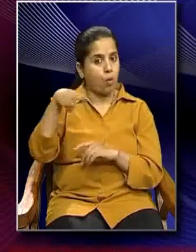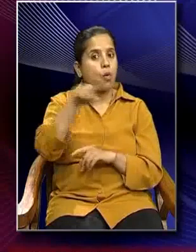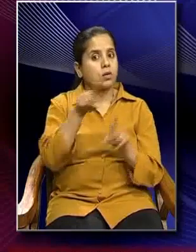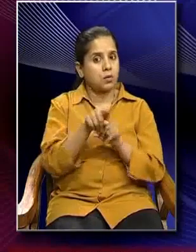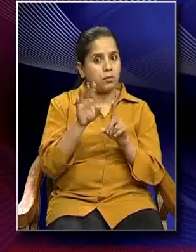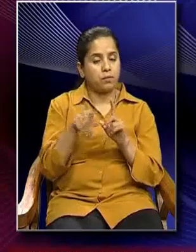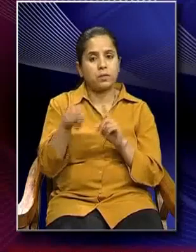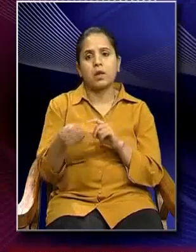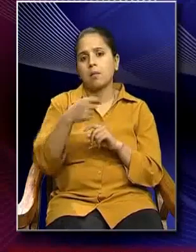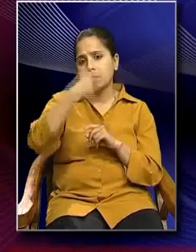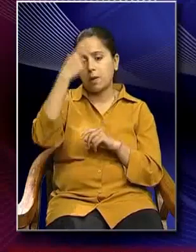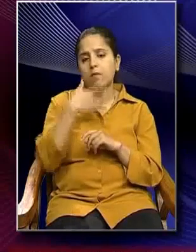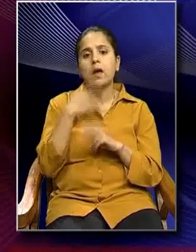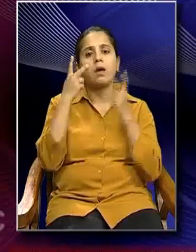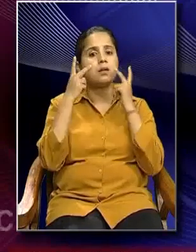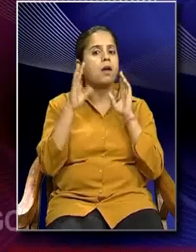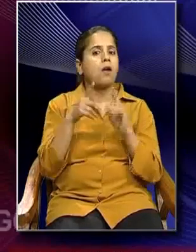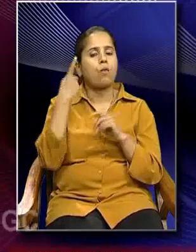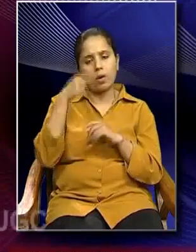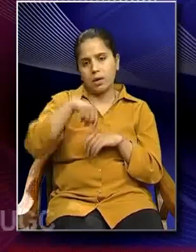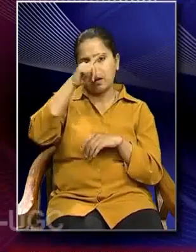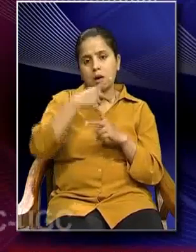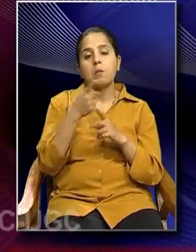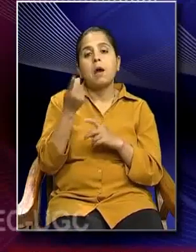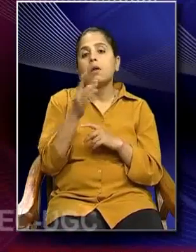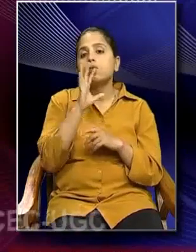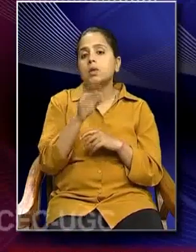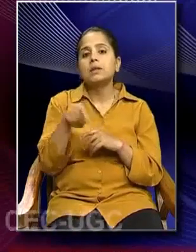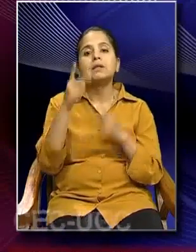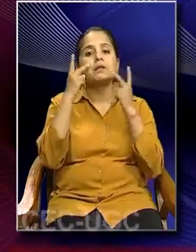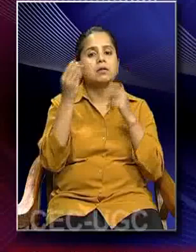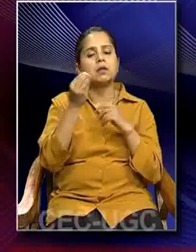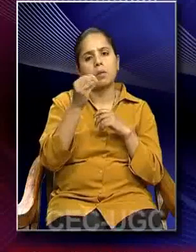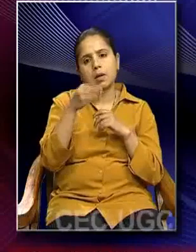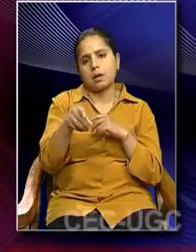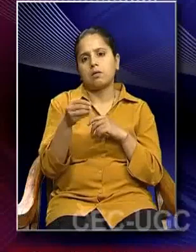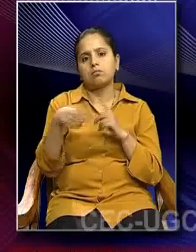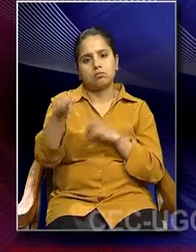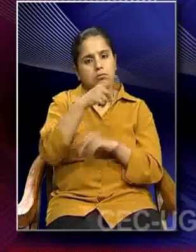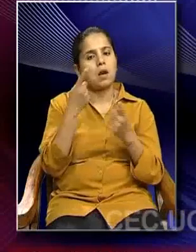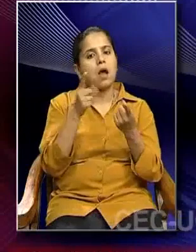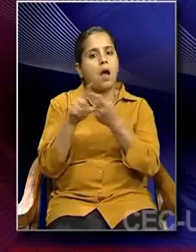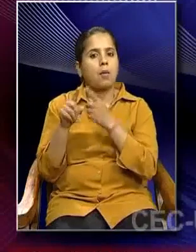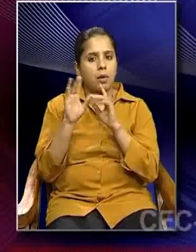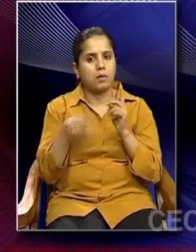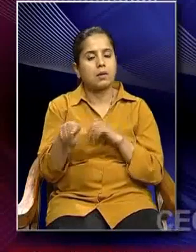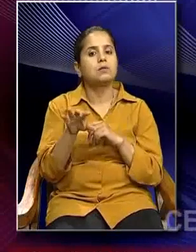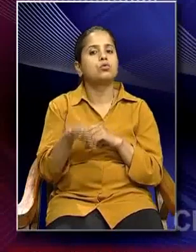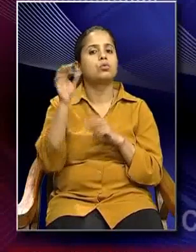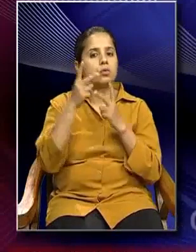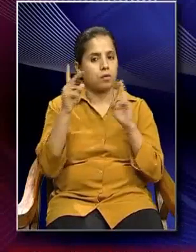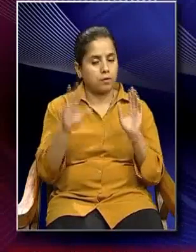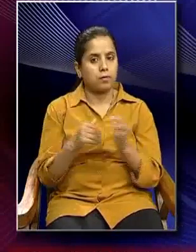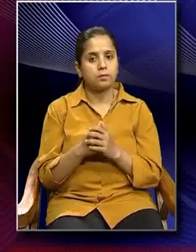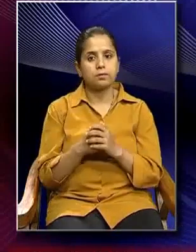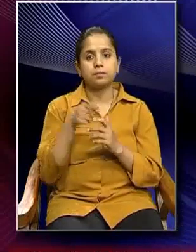this is a perceived notion, a xenophobic idea, unfortunately, which is seen in some of the cases on selective basis.